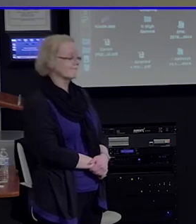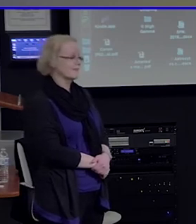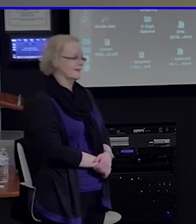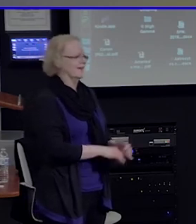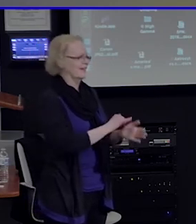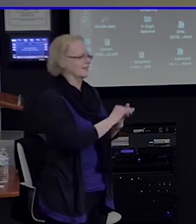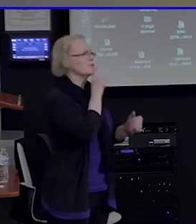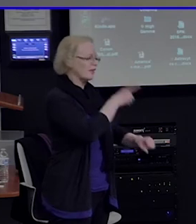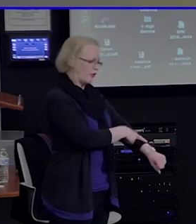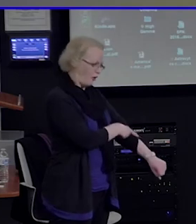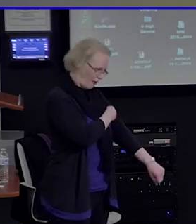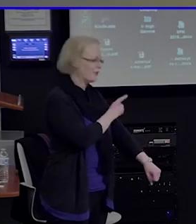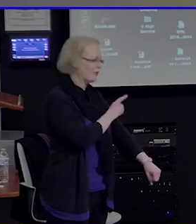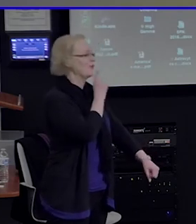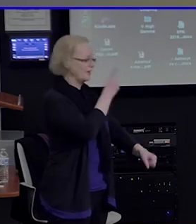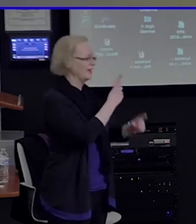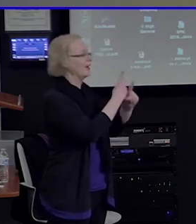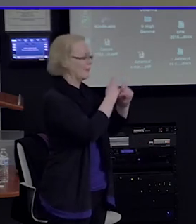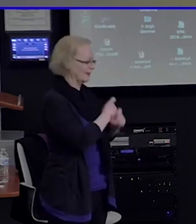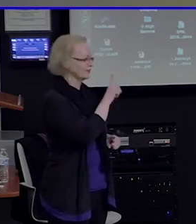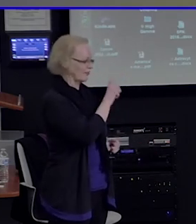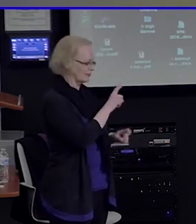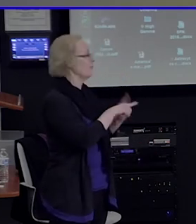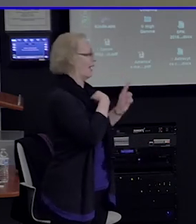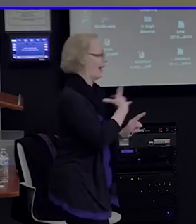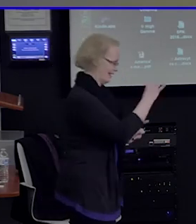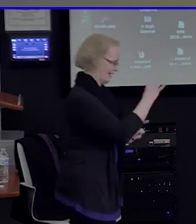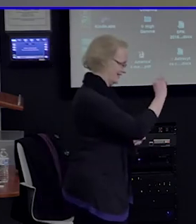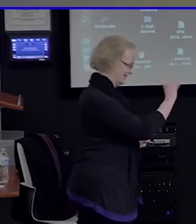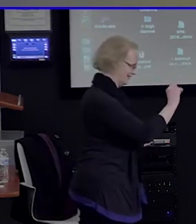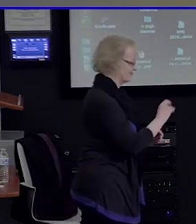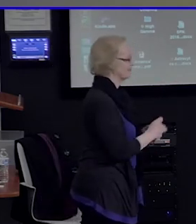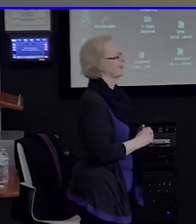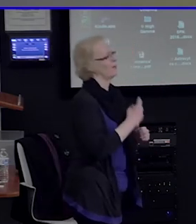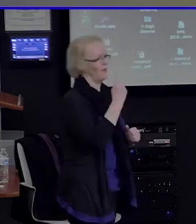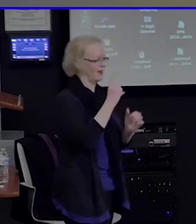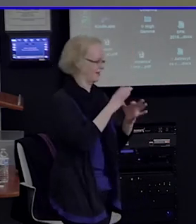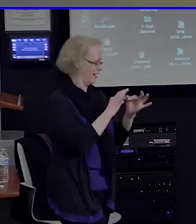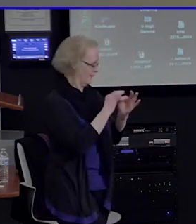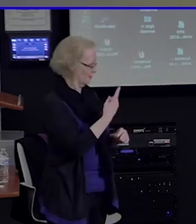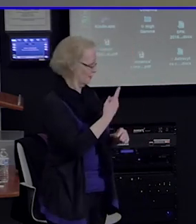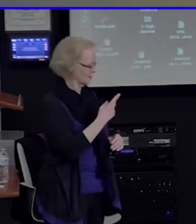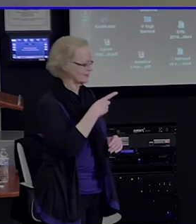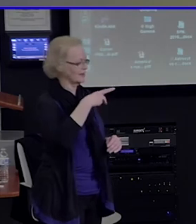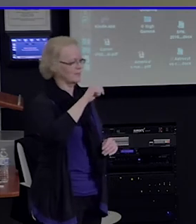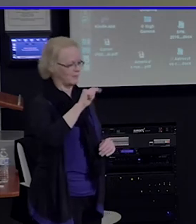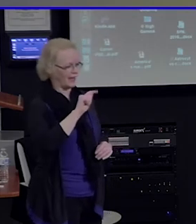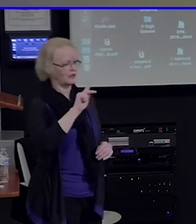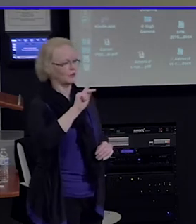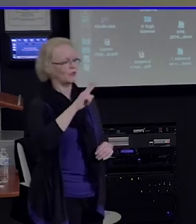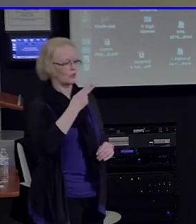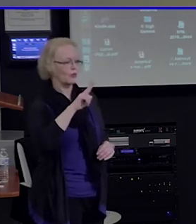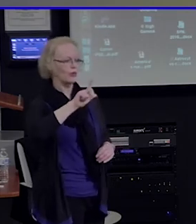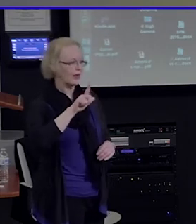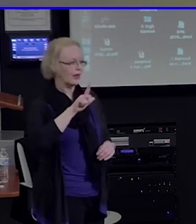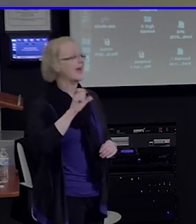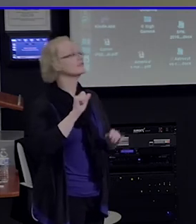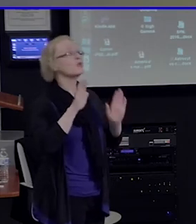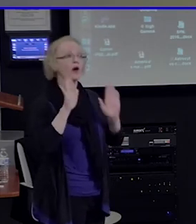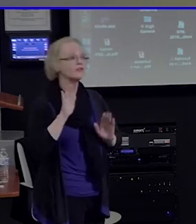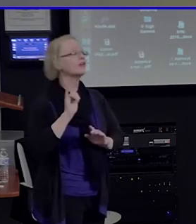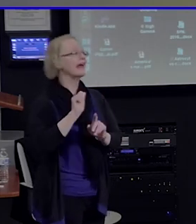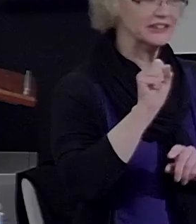very long and very involved question but i like it uh one comment first pat cool as wonderful as she is is